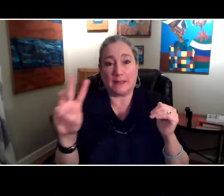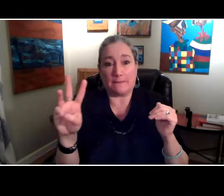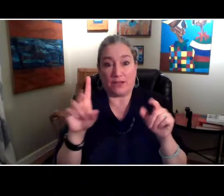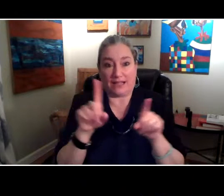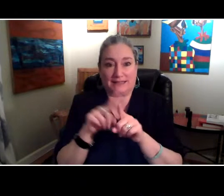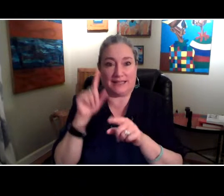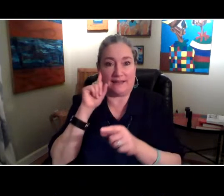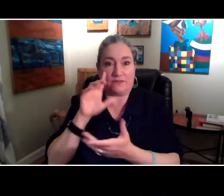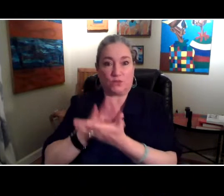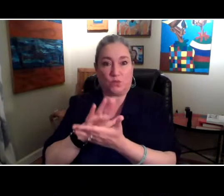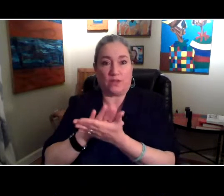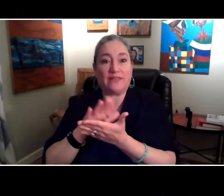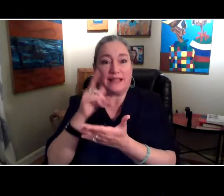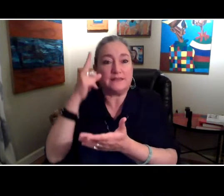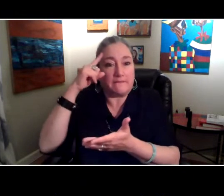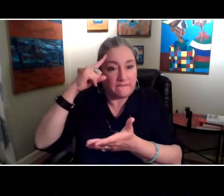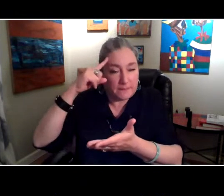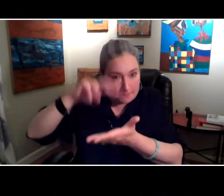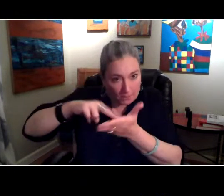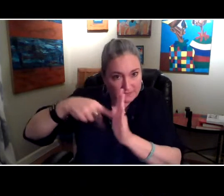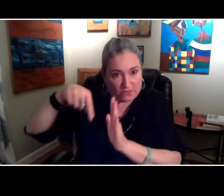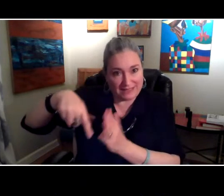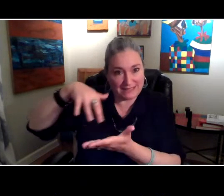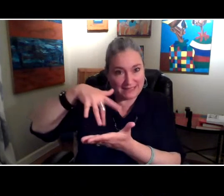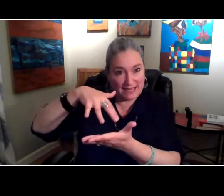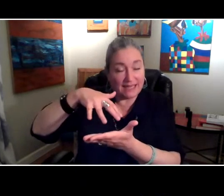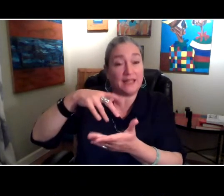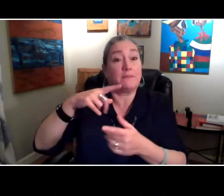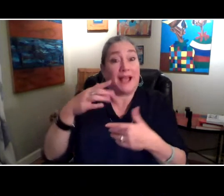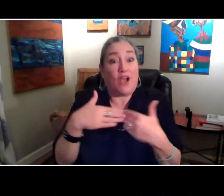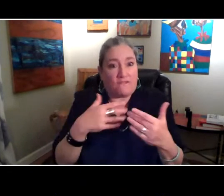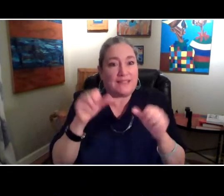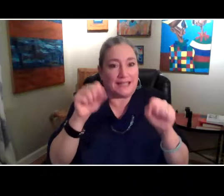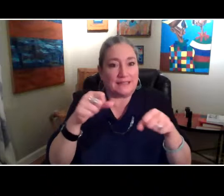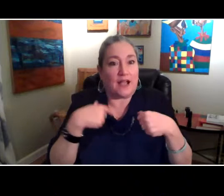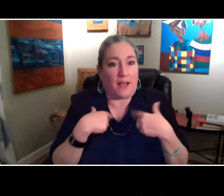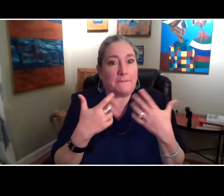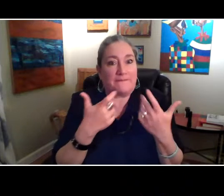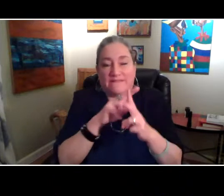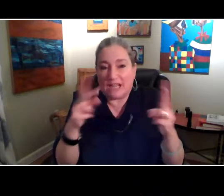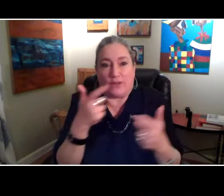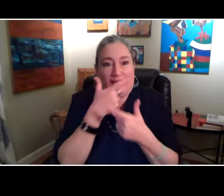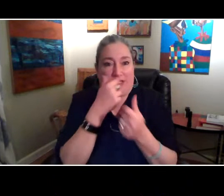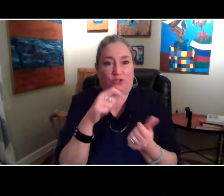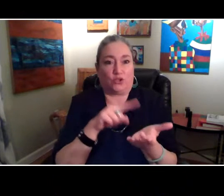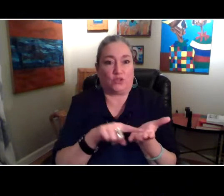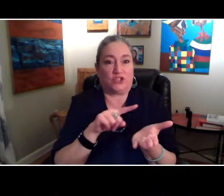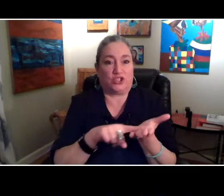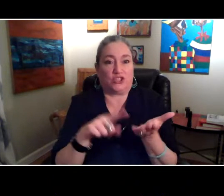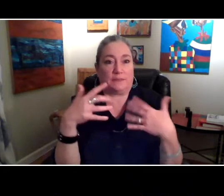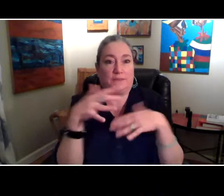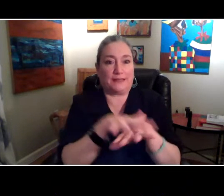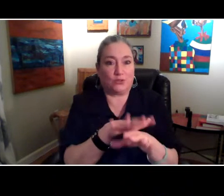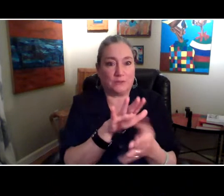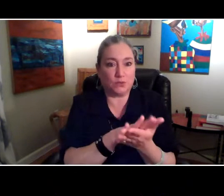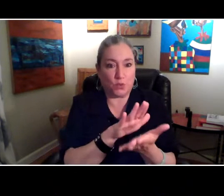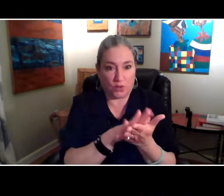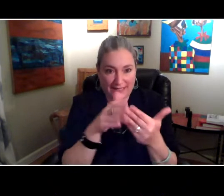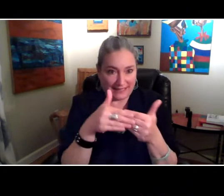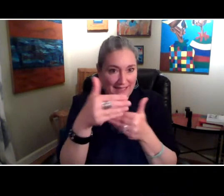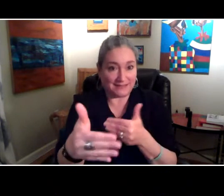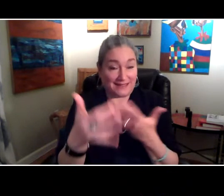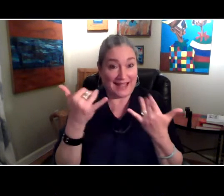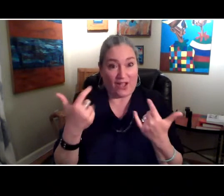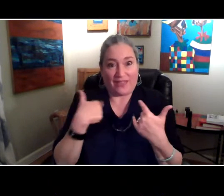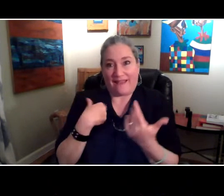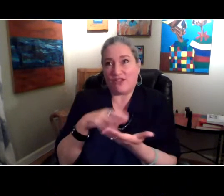resources. So I would like to do that research, but there's not the same amount of DCCW for this study. I